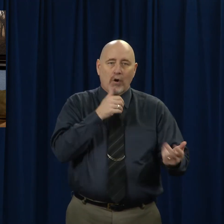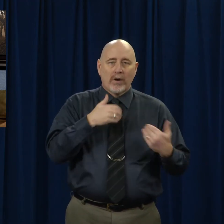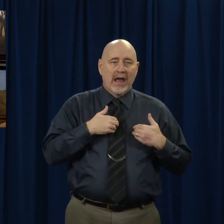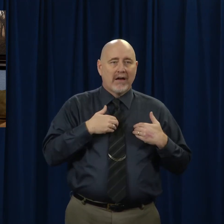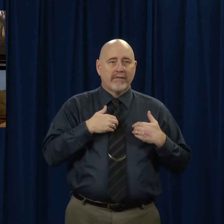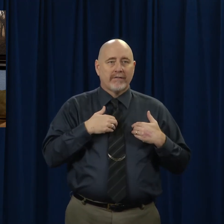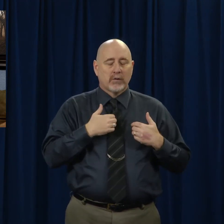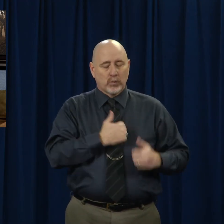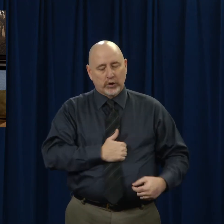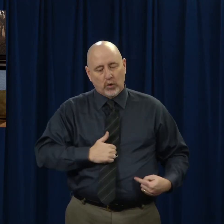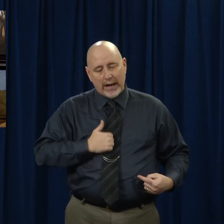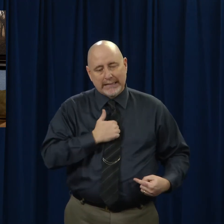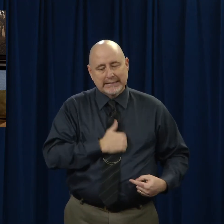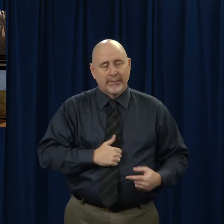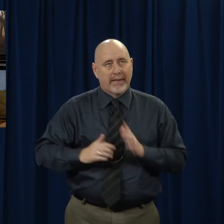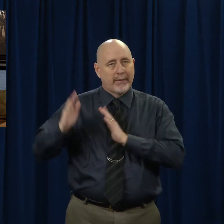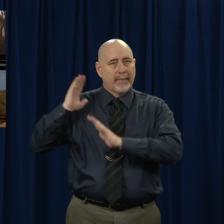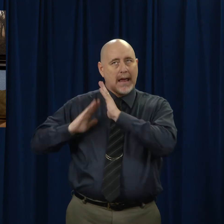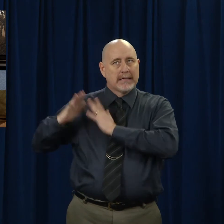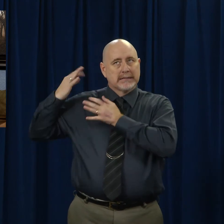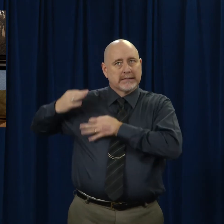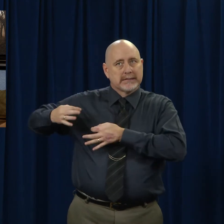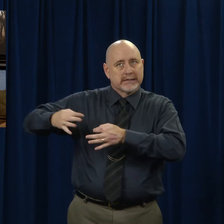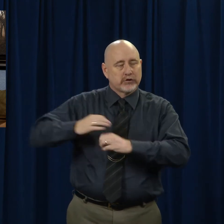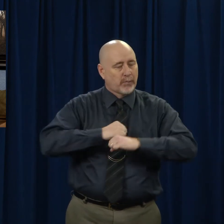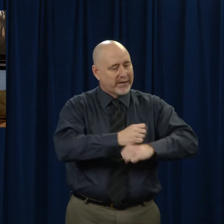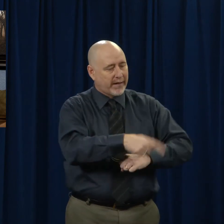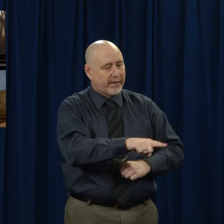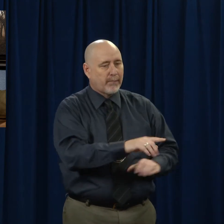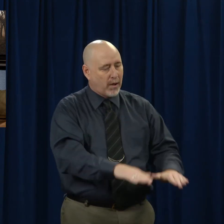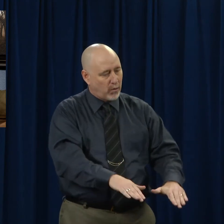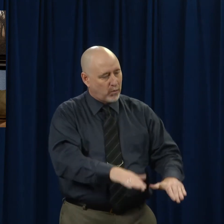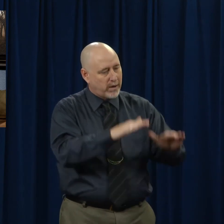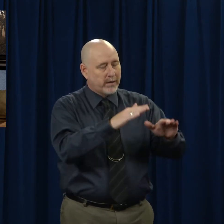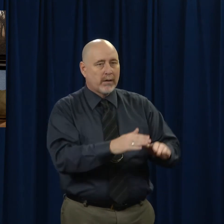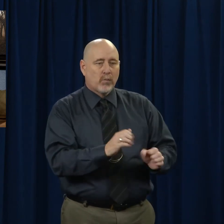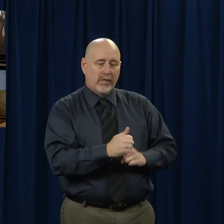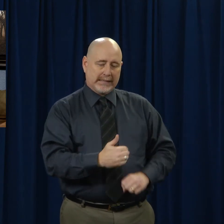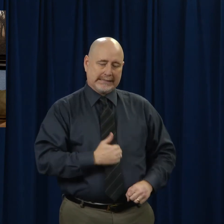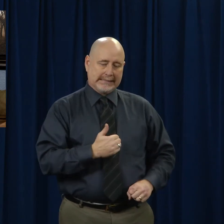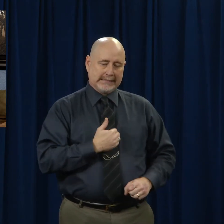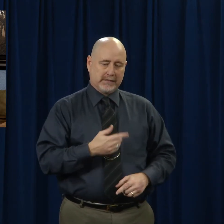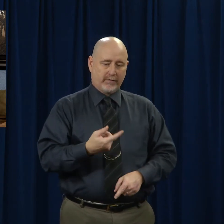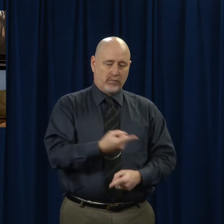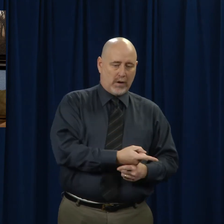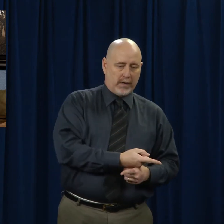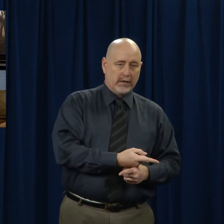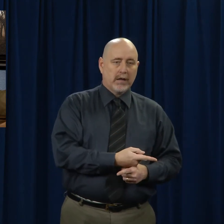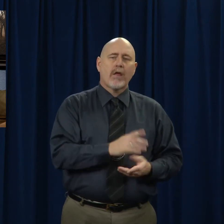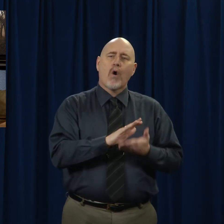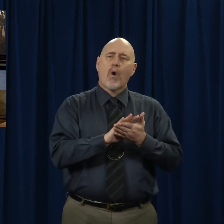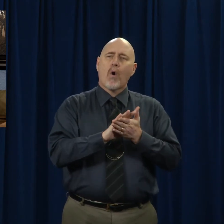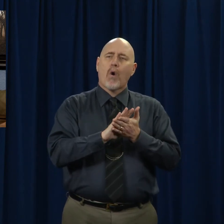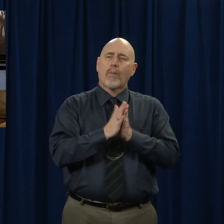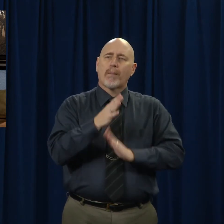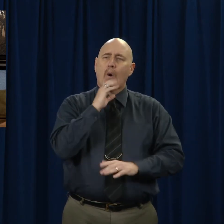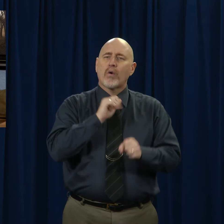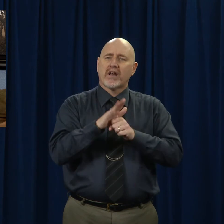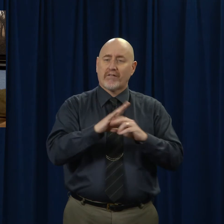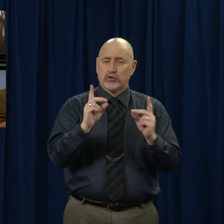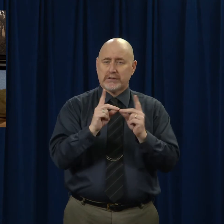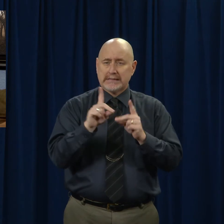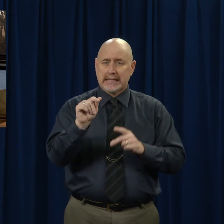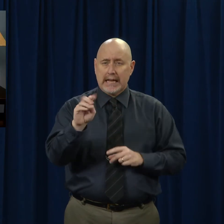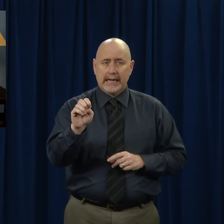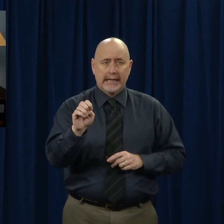all of these regrets about the past. Protect them from that by rearing them up with a sense of what's right. And when they get old enough to date,